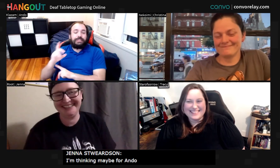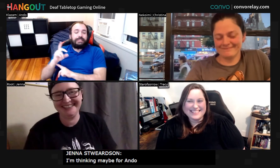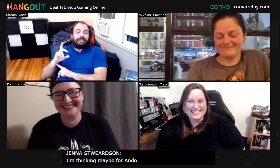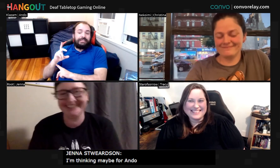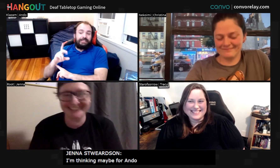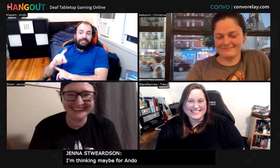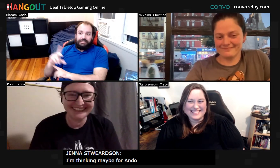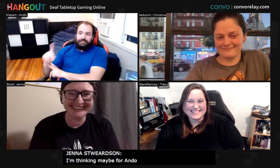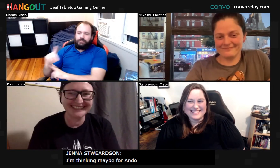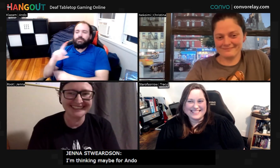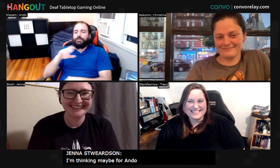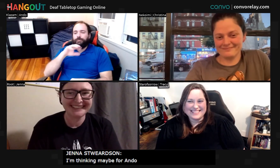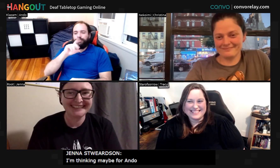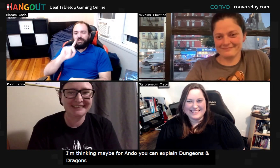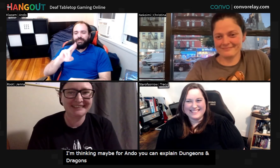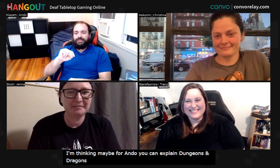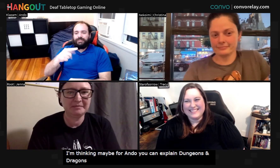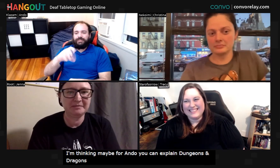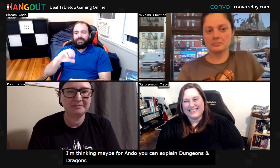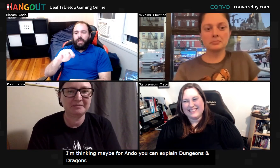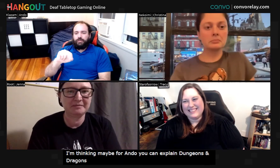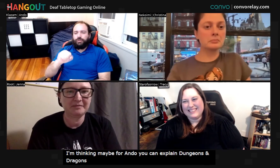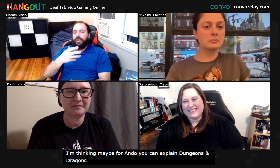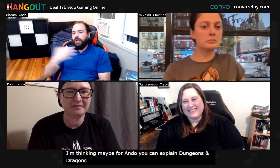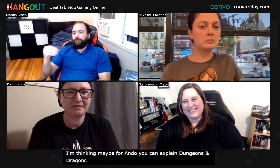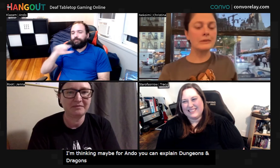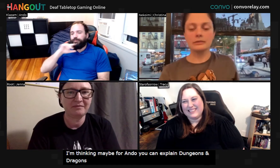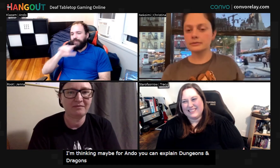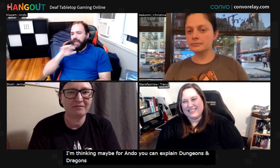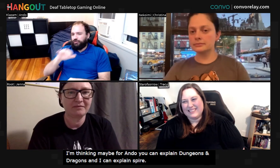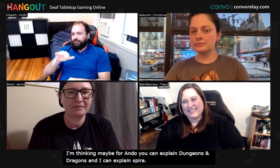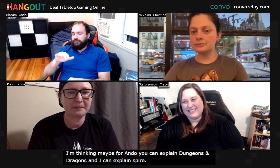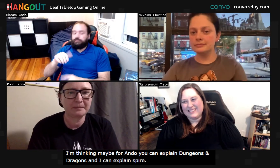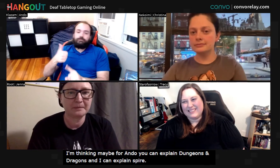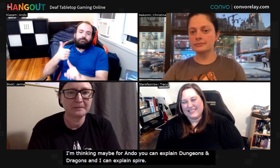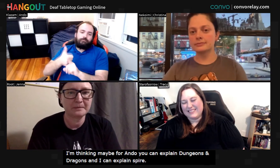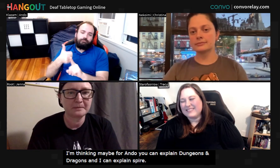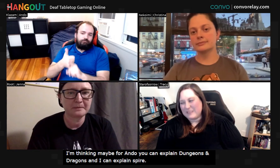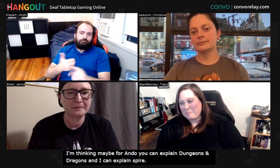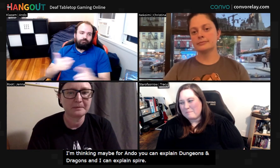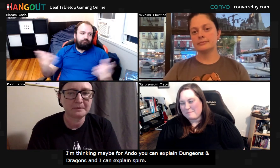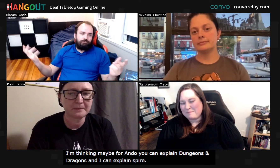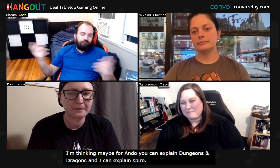right? Okay, so Dungeons and Dragons, D&D, and then